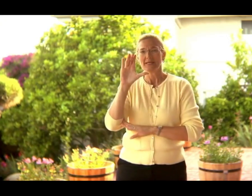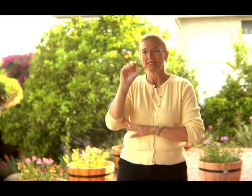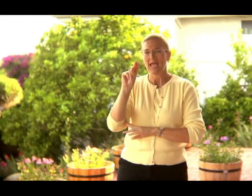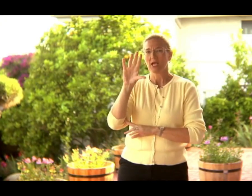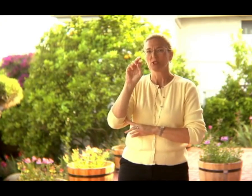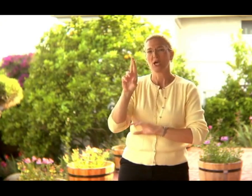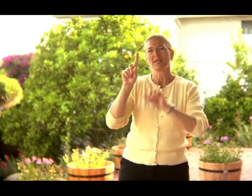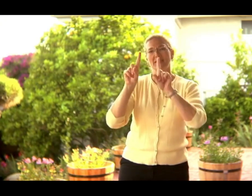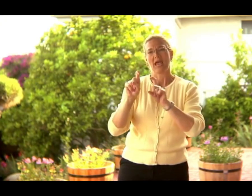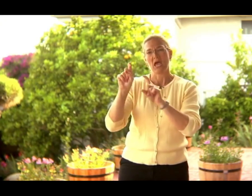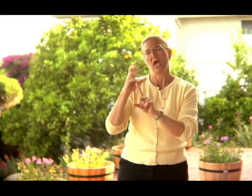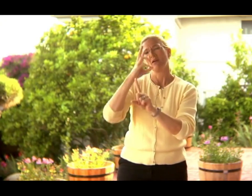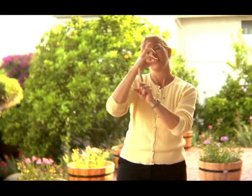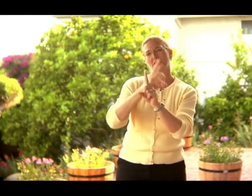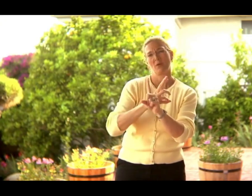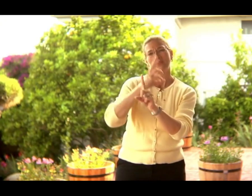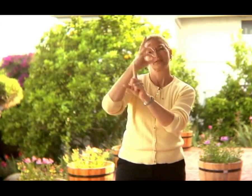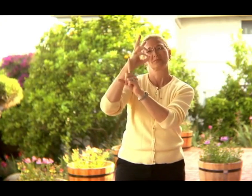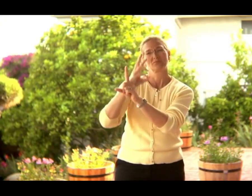every 6 months or so.